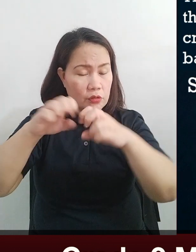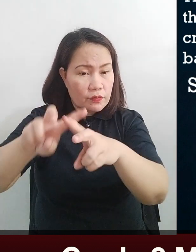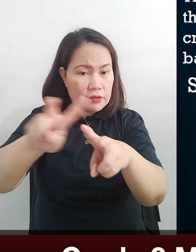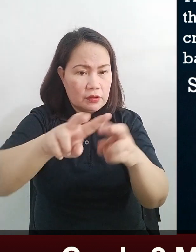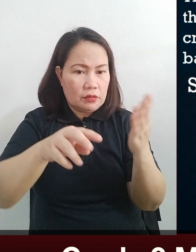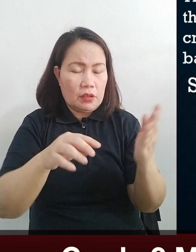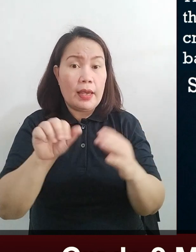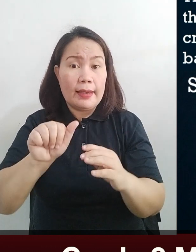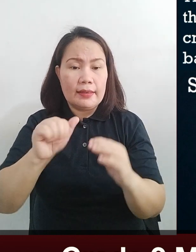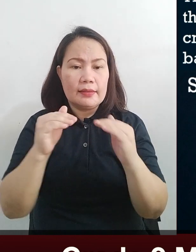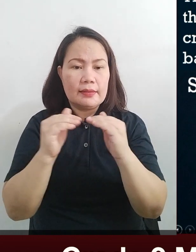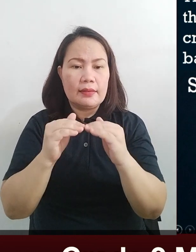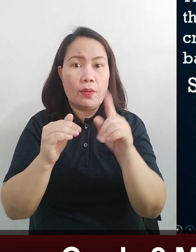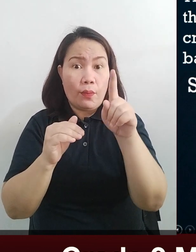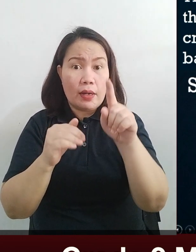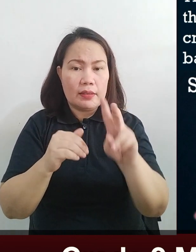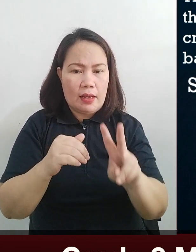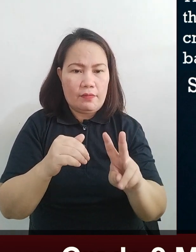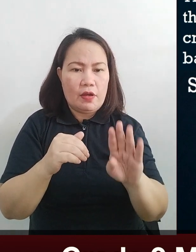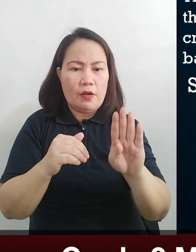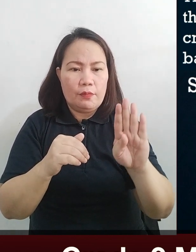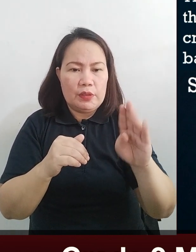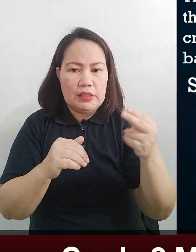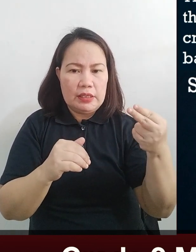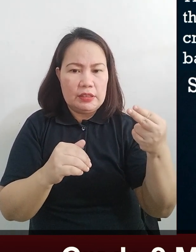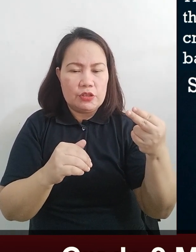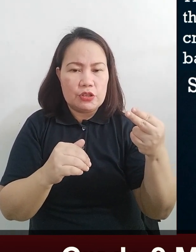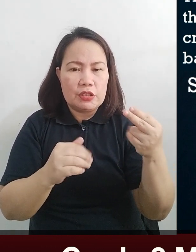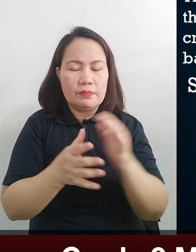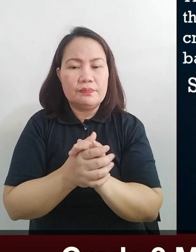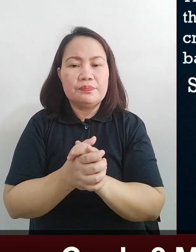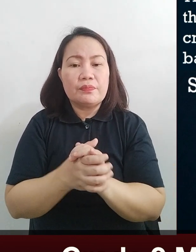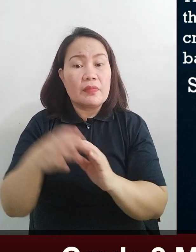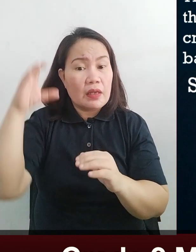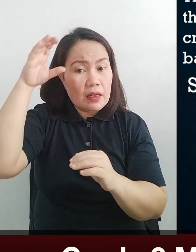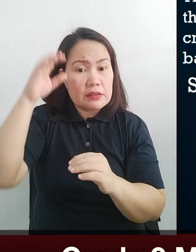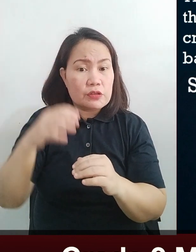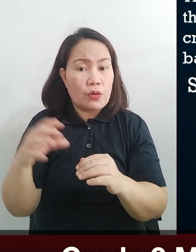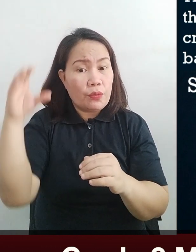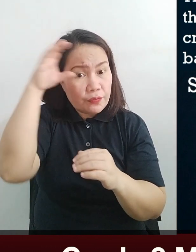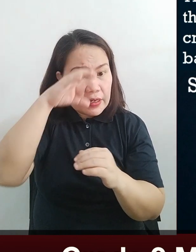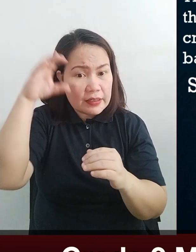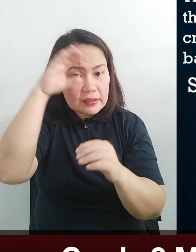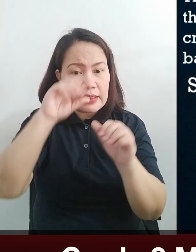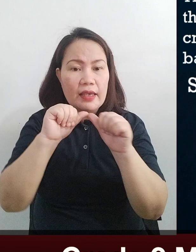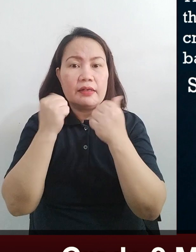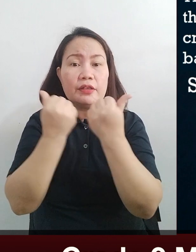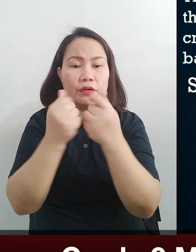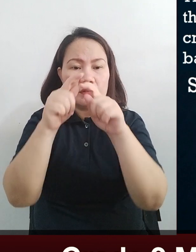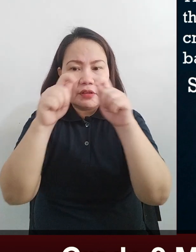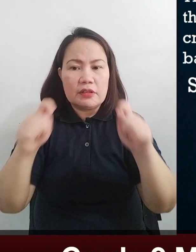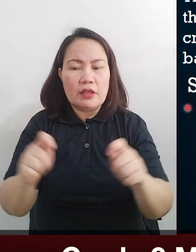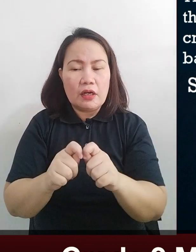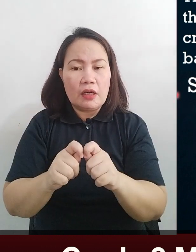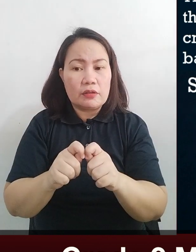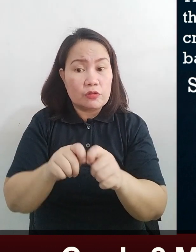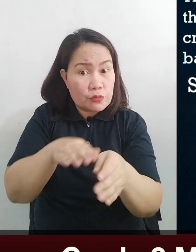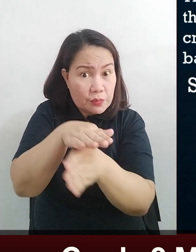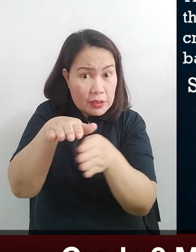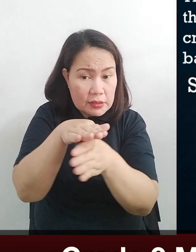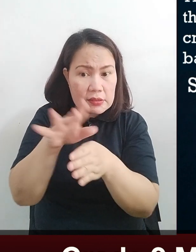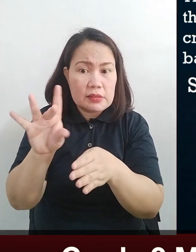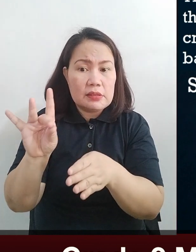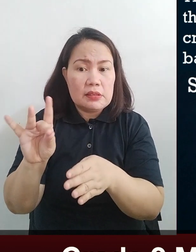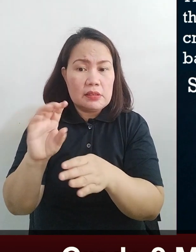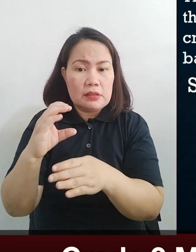natin yung K ng 1/2. So, para makuha natin, kasi ang question dito is, find the area of a triangle whose base is